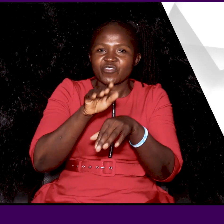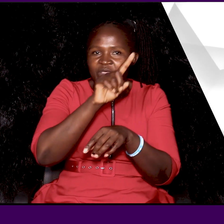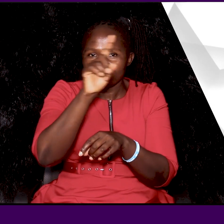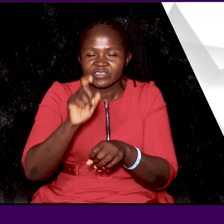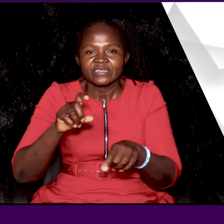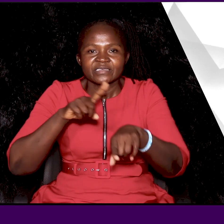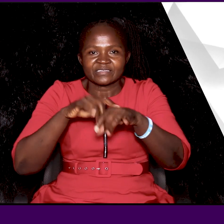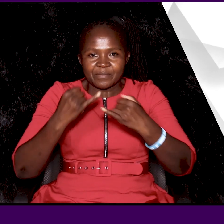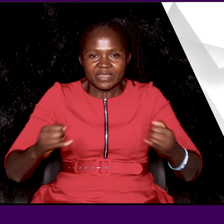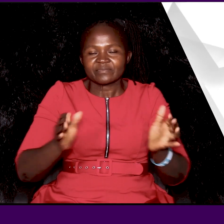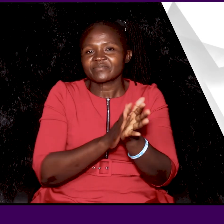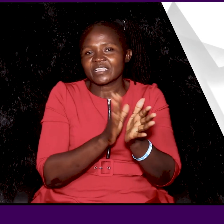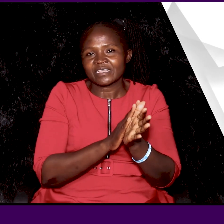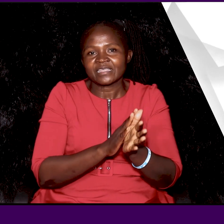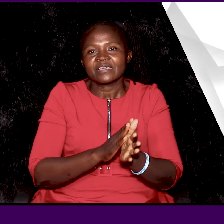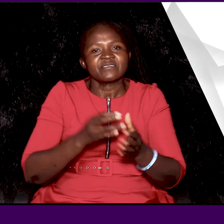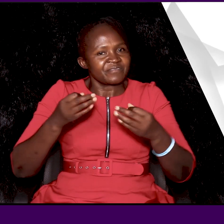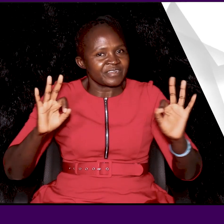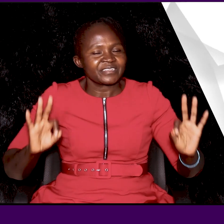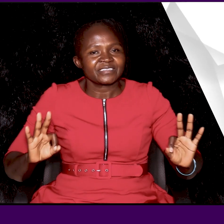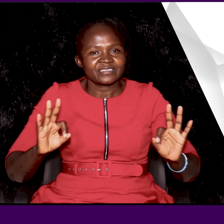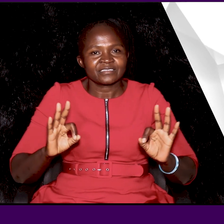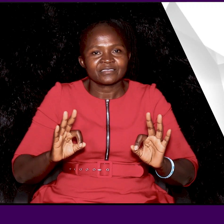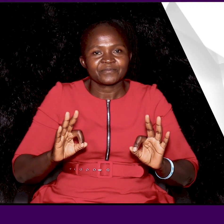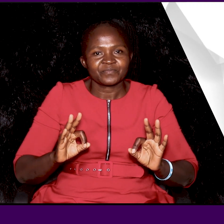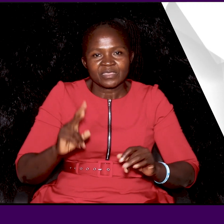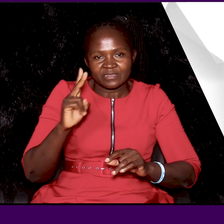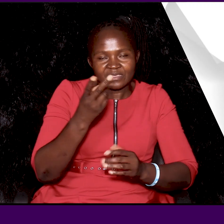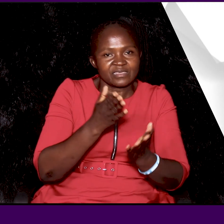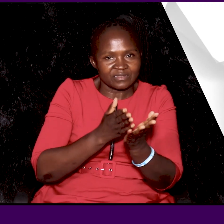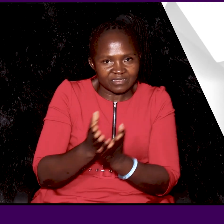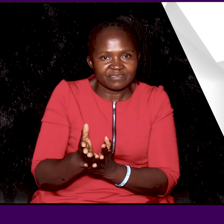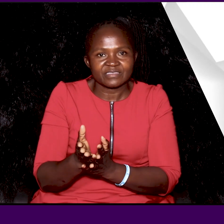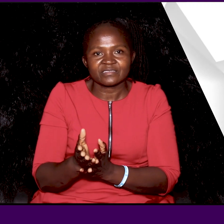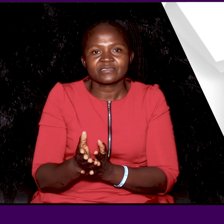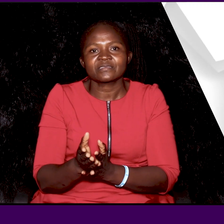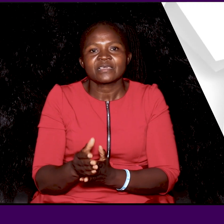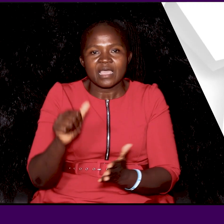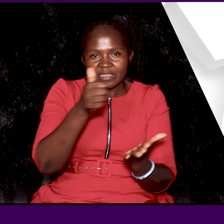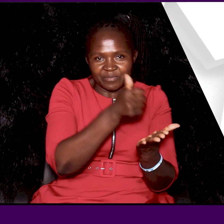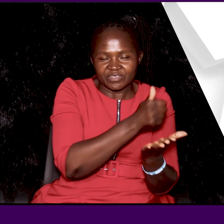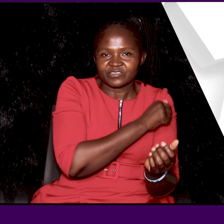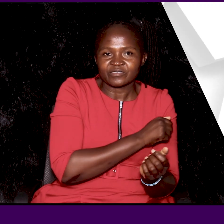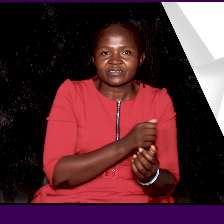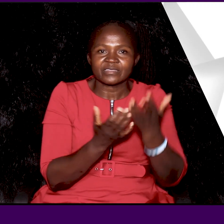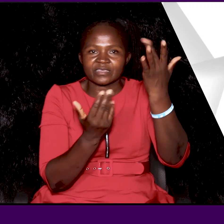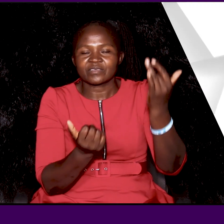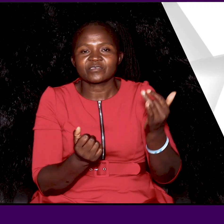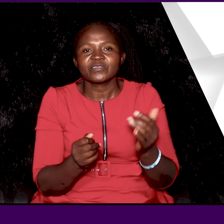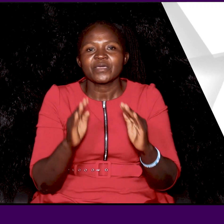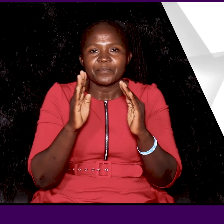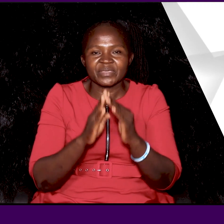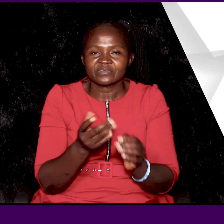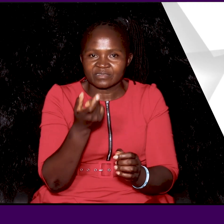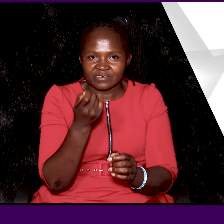the timeline is immediately at cost-free. The second service is admissions. The requirement is meeting